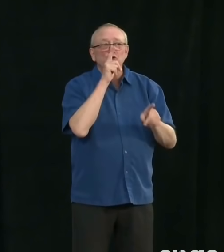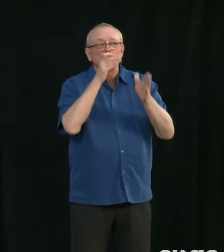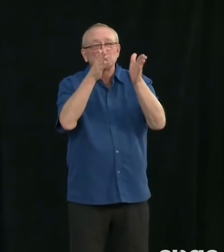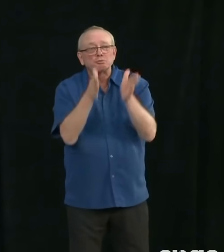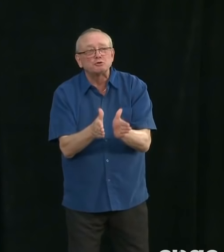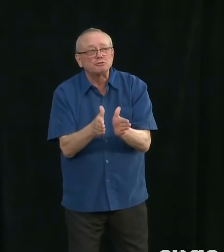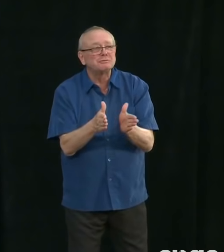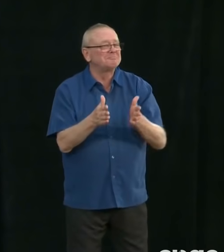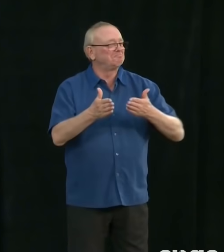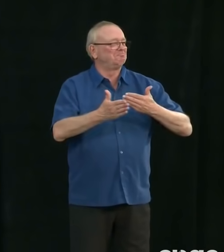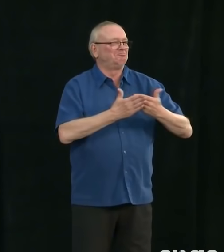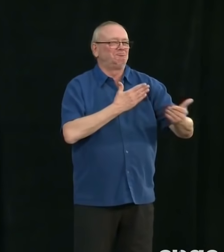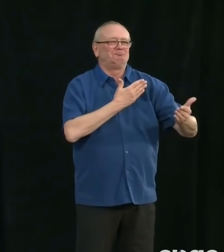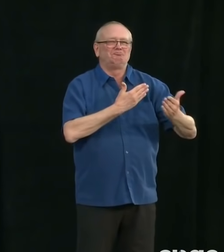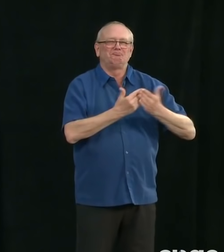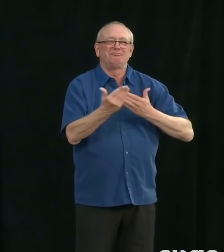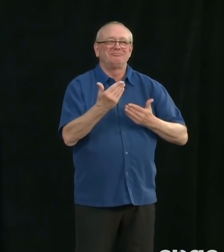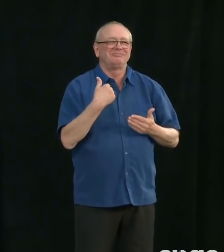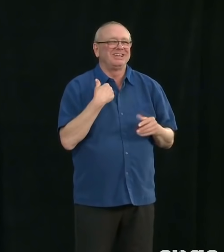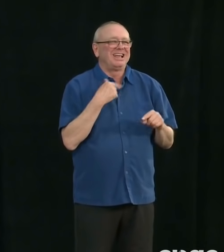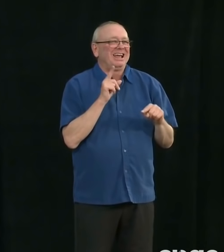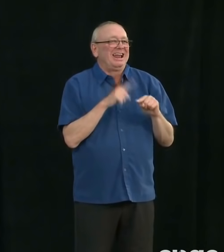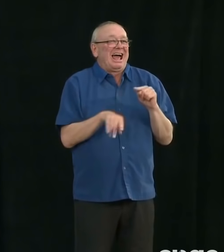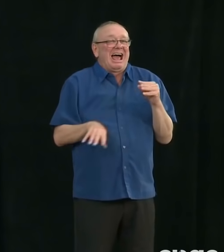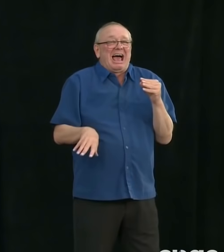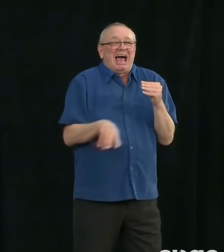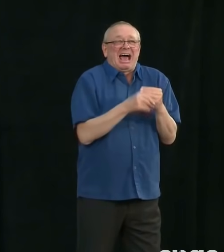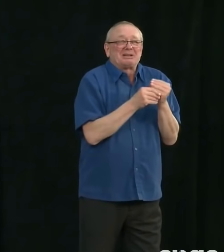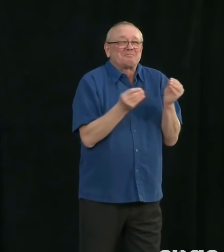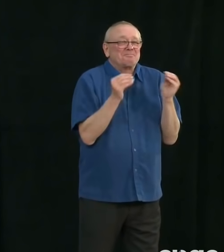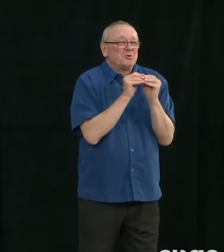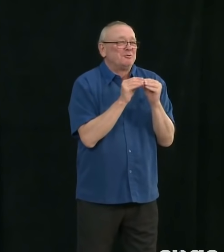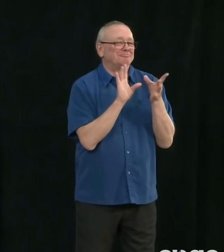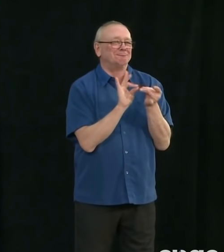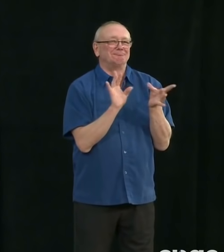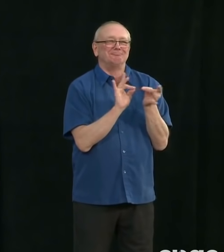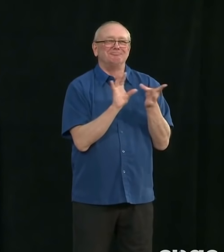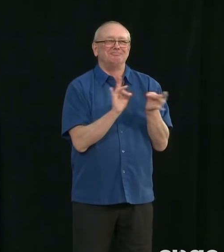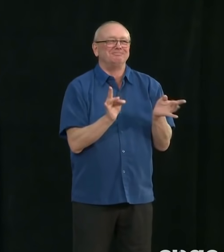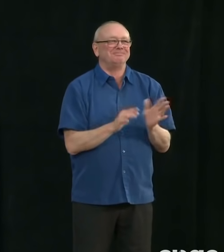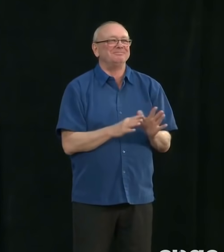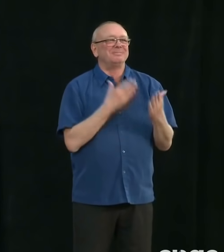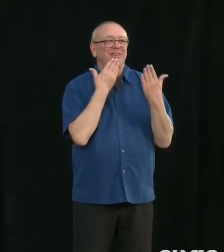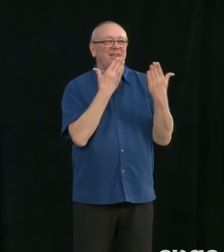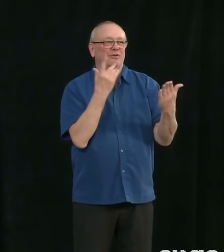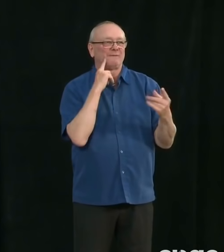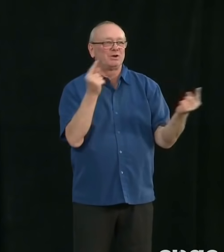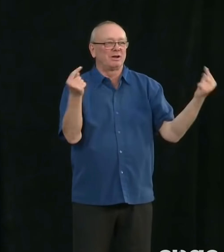able to comment on at this time. Thank you all for coming. We will provide another update tomorrow afternoon.